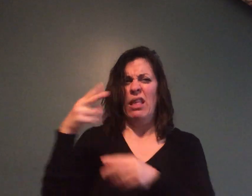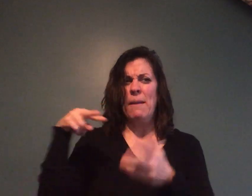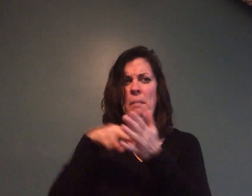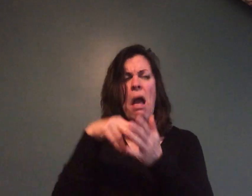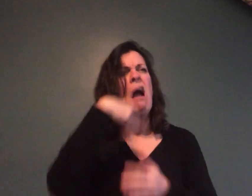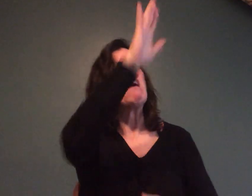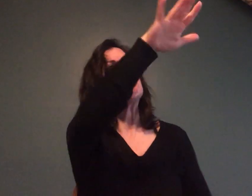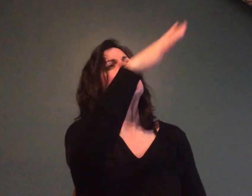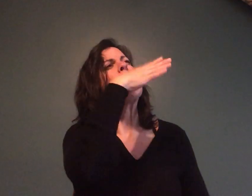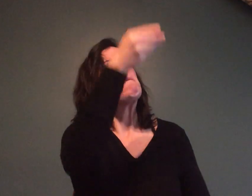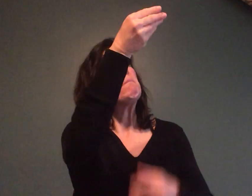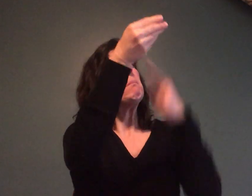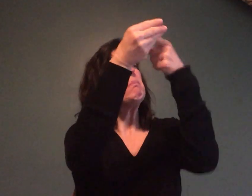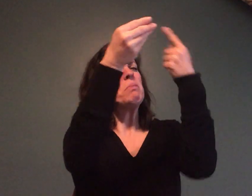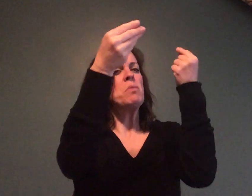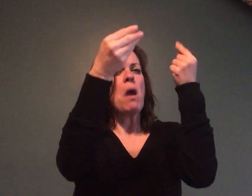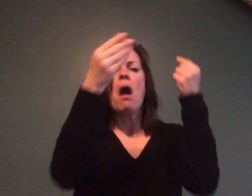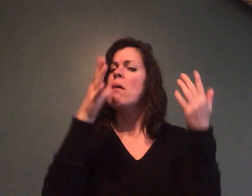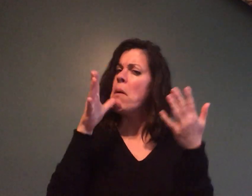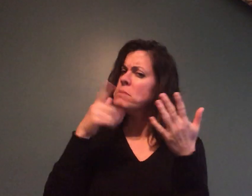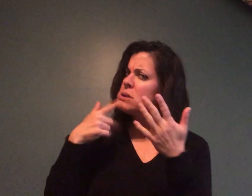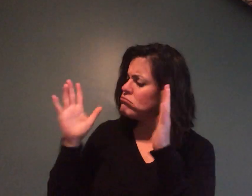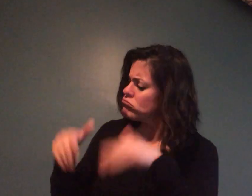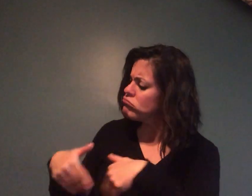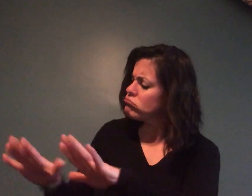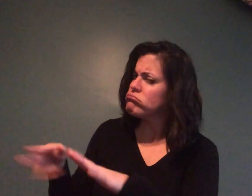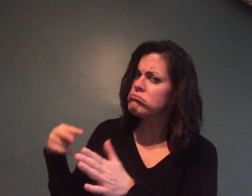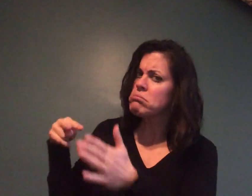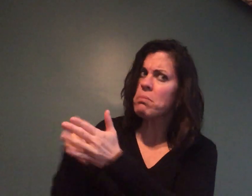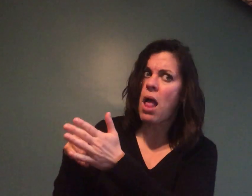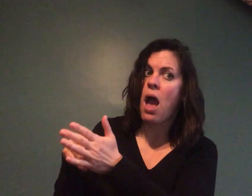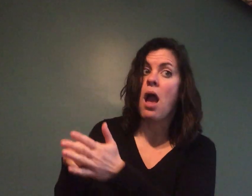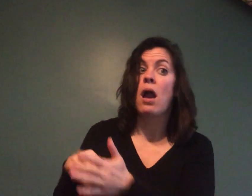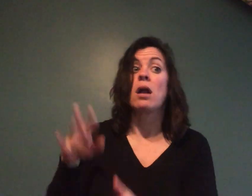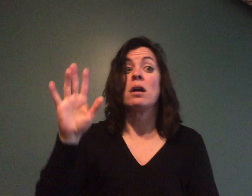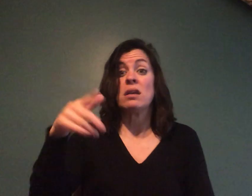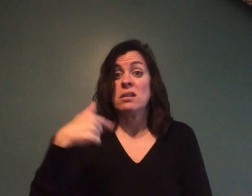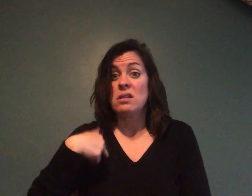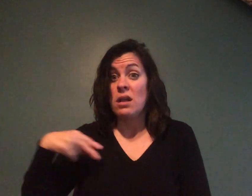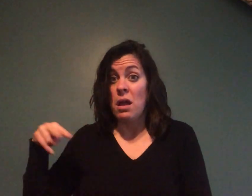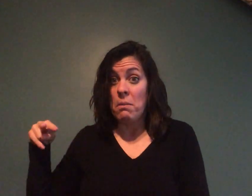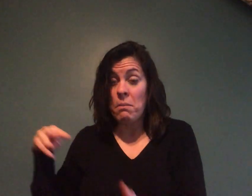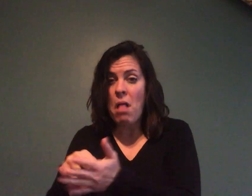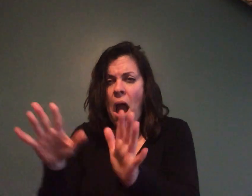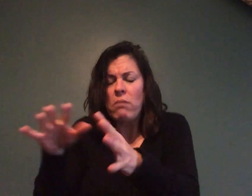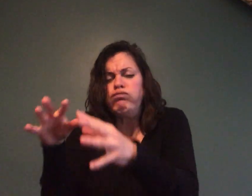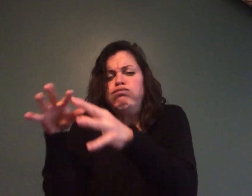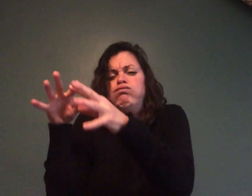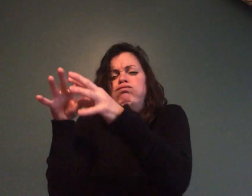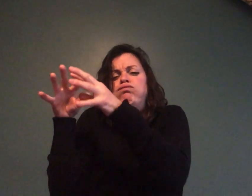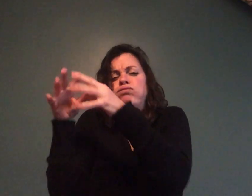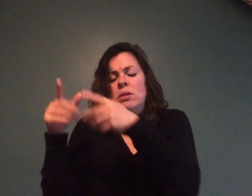And I got second-degree burns on my hands where they had to take me around to the hospital and get my hand all cleaned